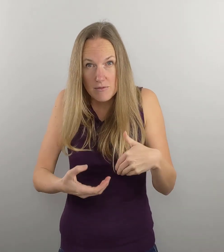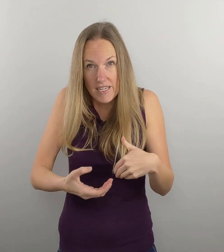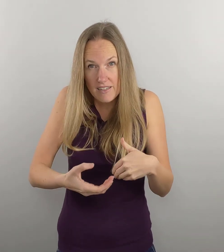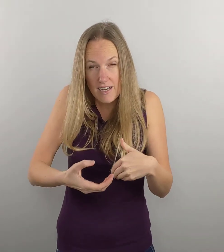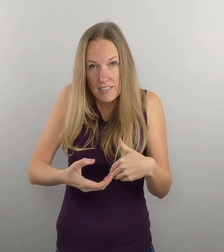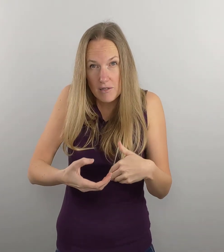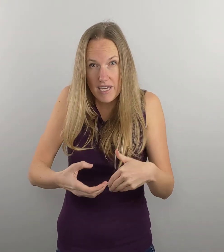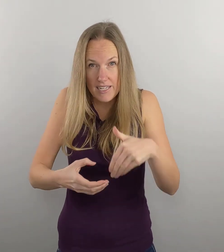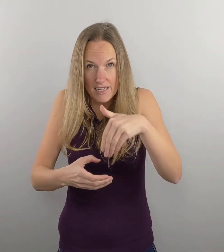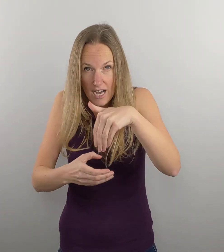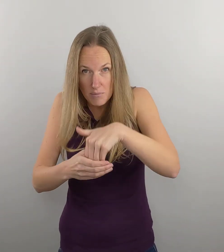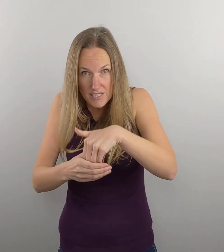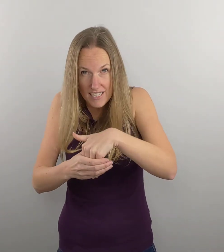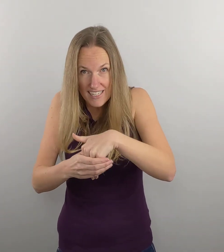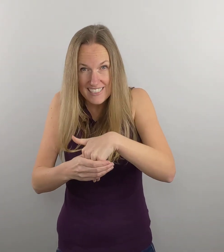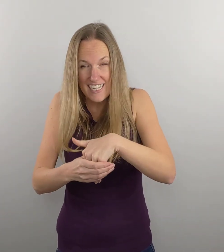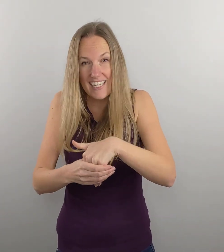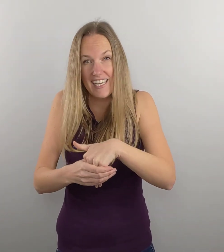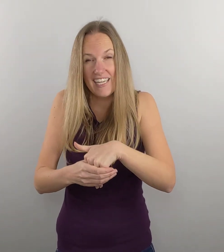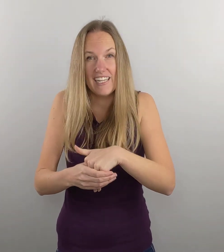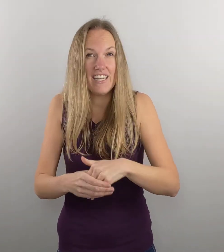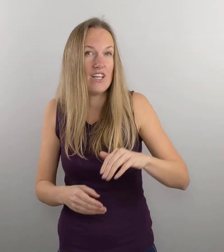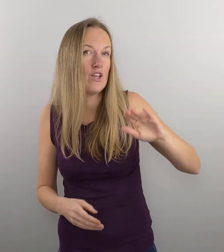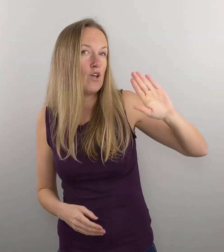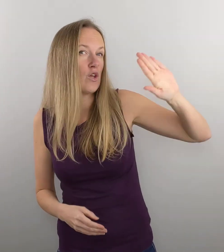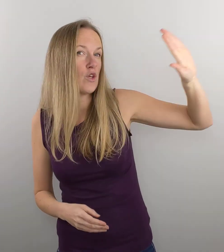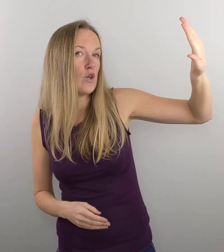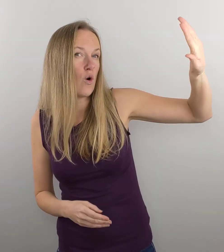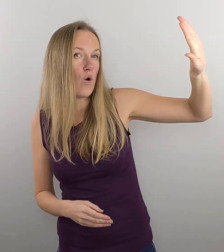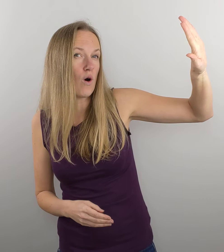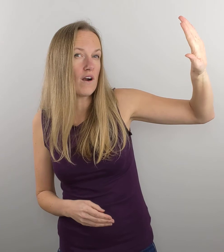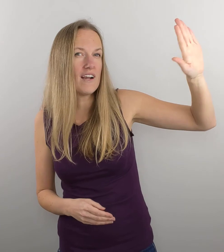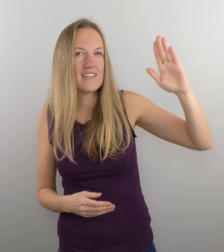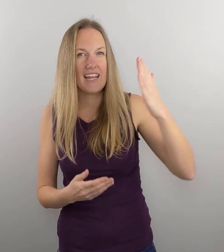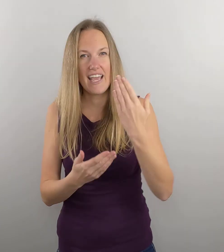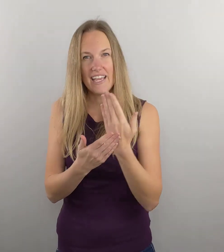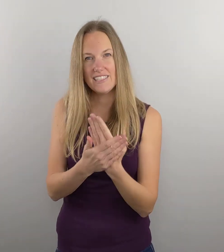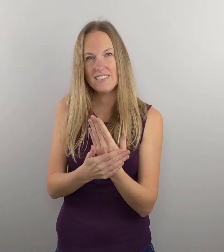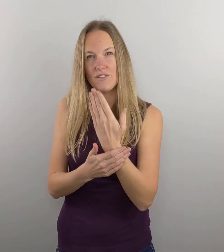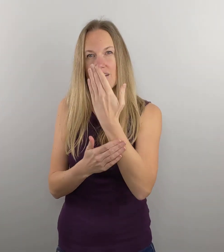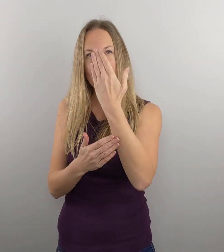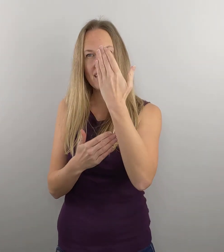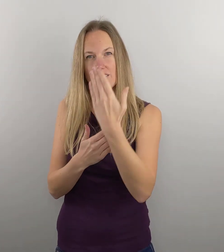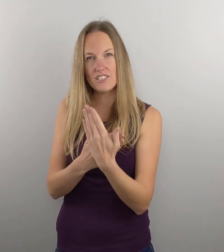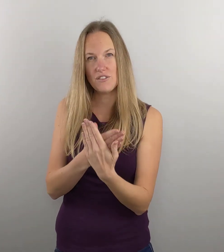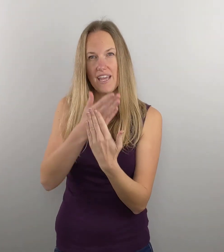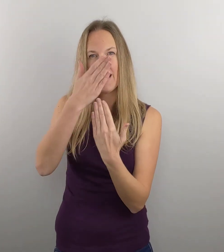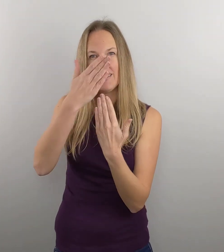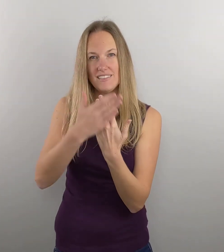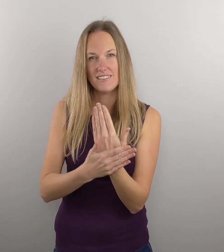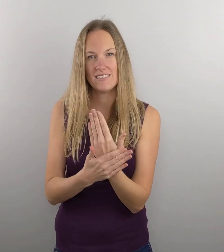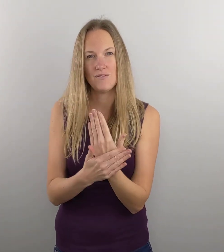make your non-dominant hand a cup and kind of tuck in your, and then hands, you outline your 2 hands.